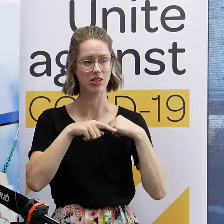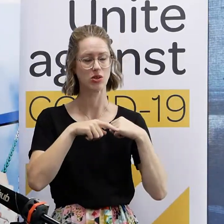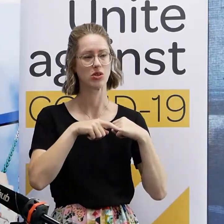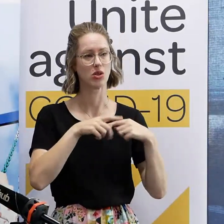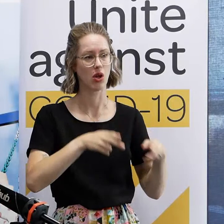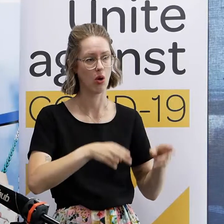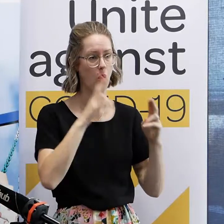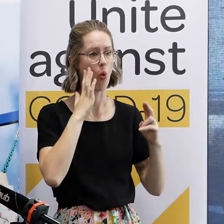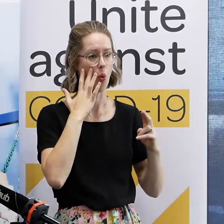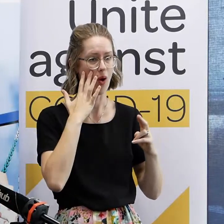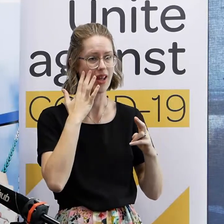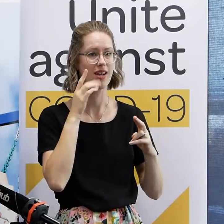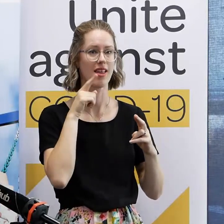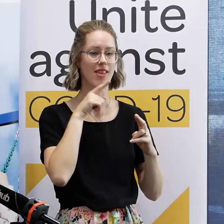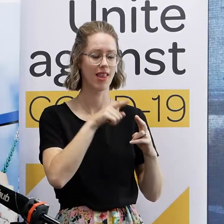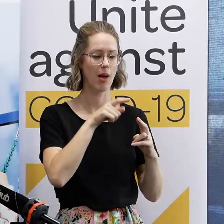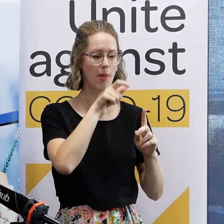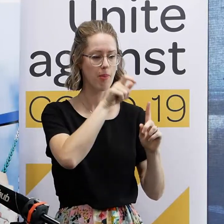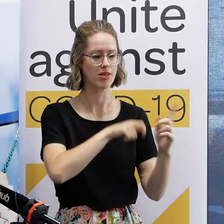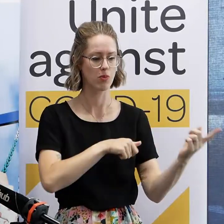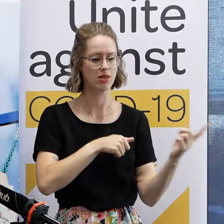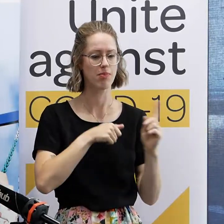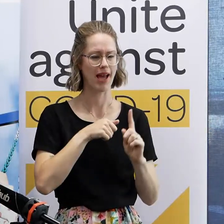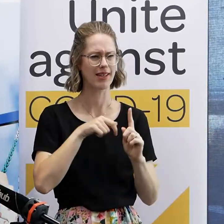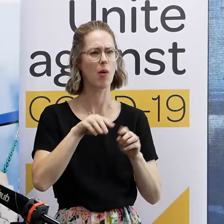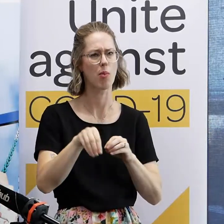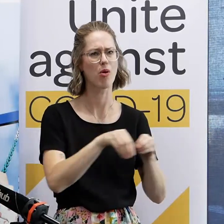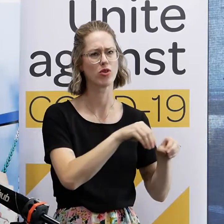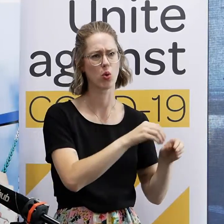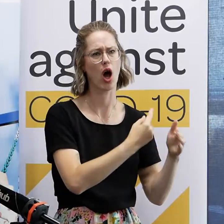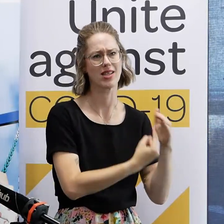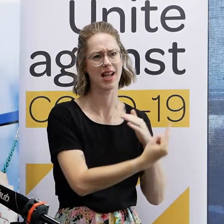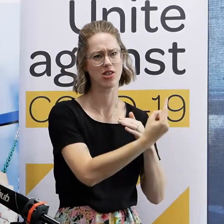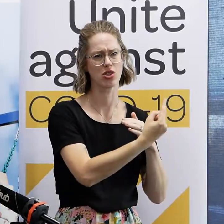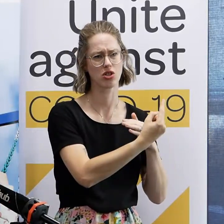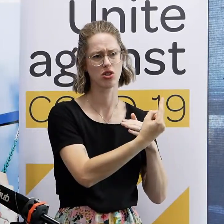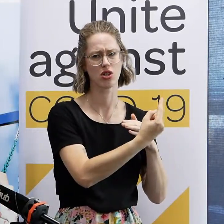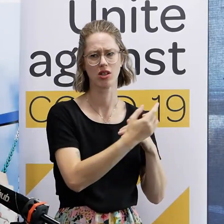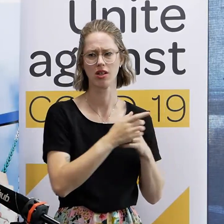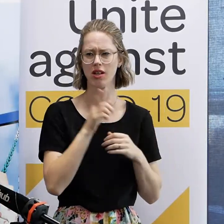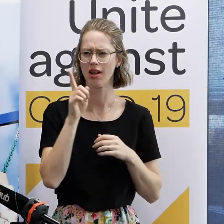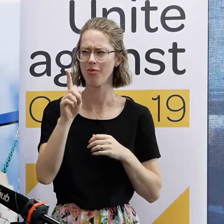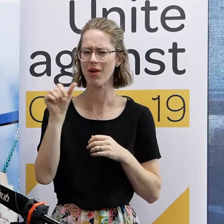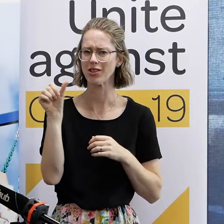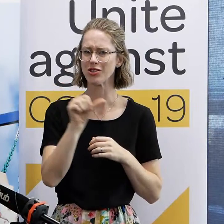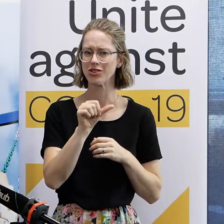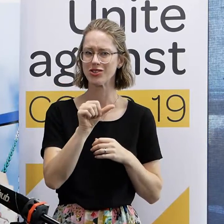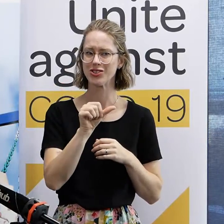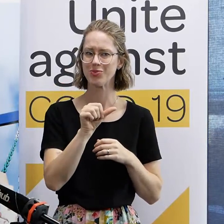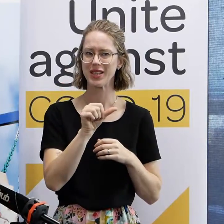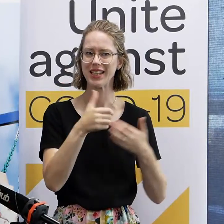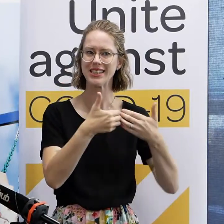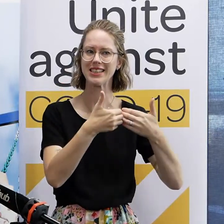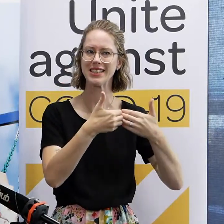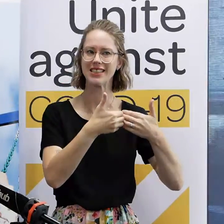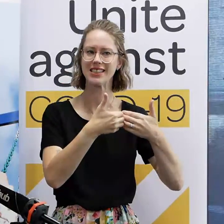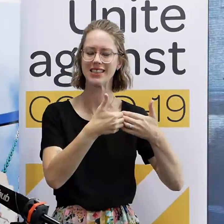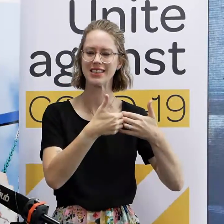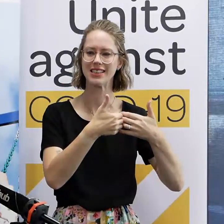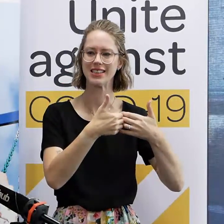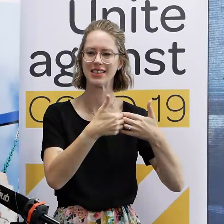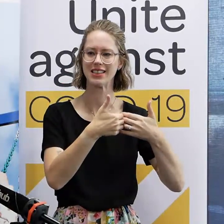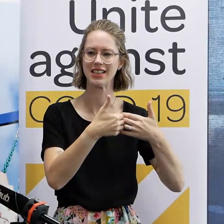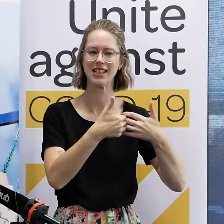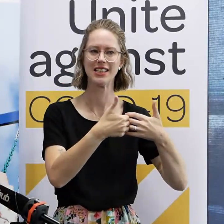once that positive case returned, was moved into isolation and then into quarantine facility. But should they have been put on a bus with